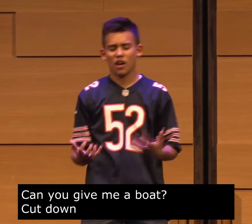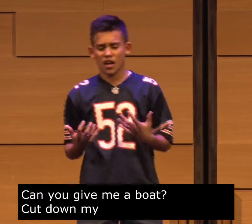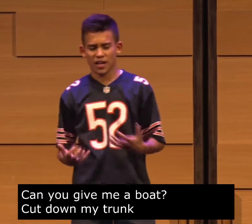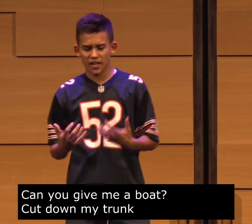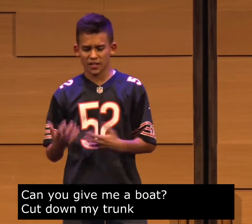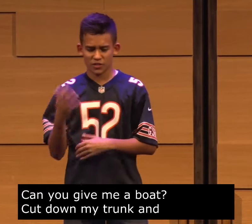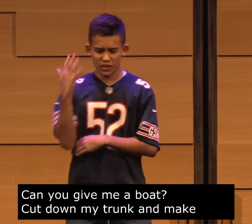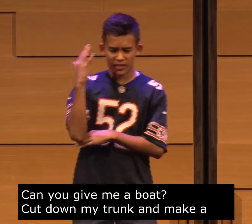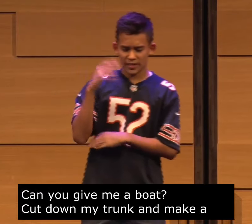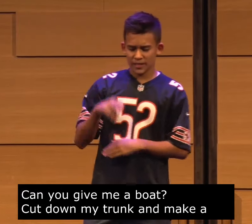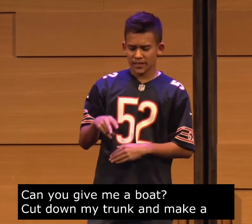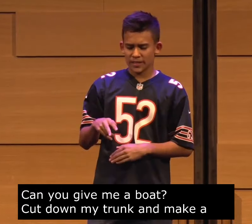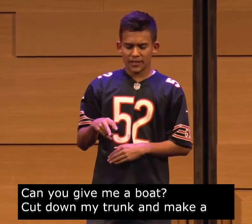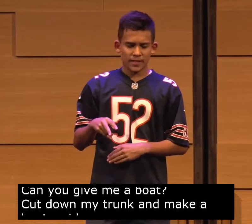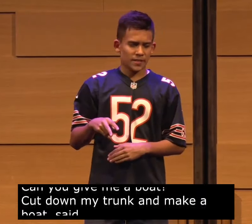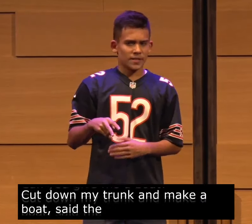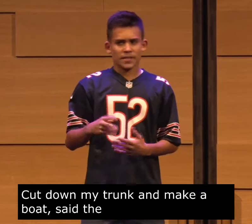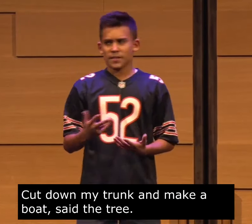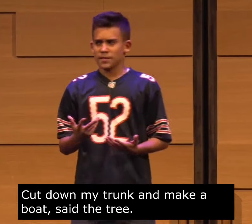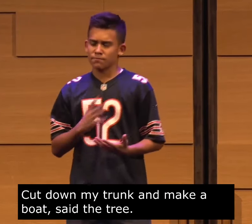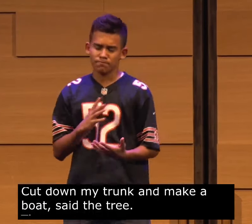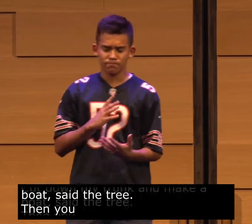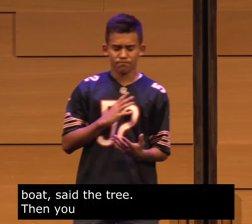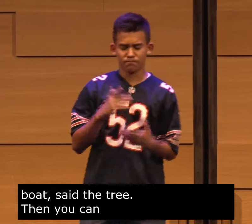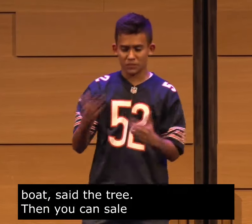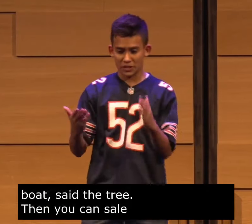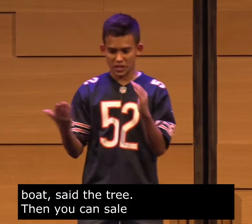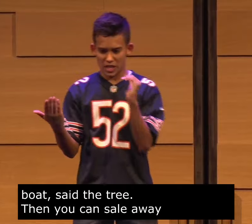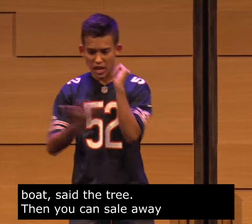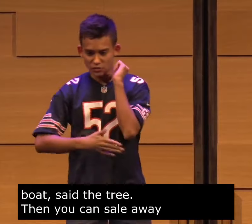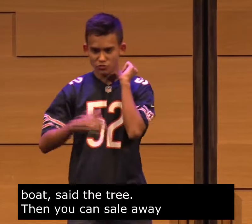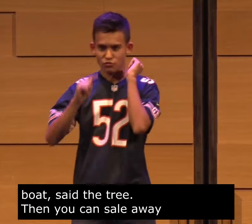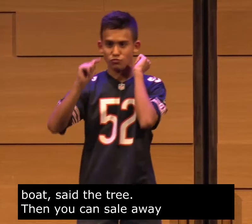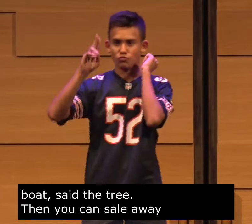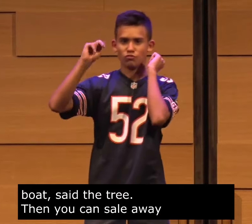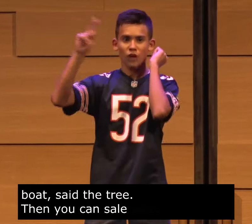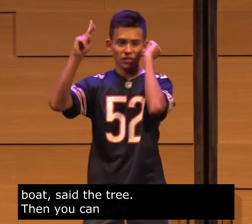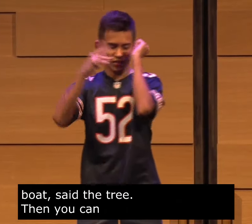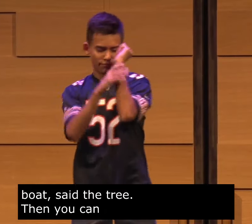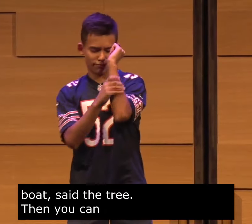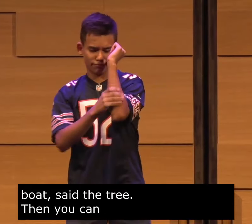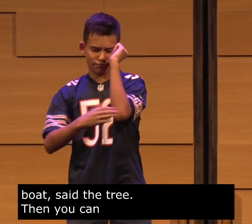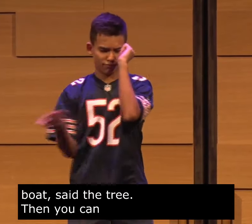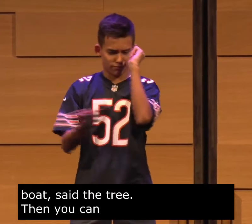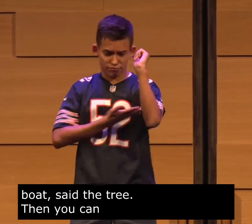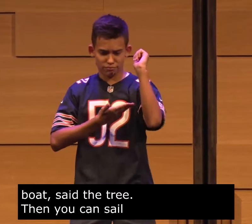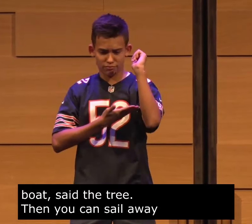"Cut down my trunk and make a boat," said the tree. "Then you can sail away and be happy."